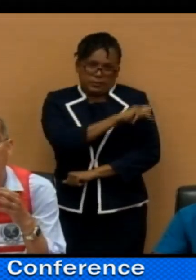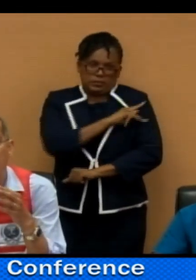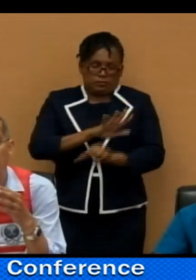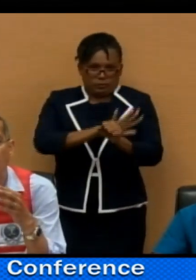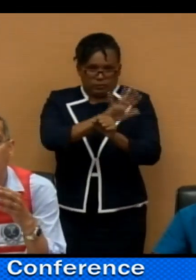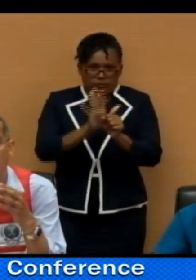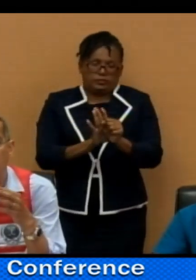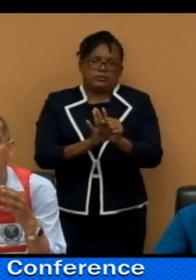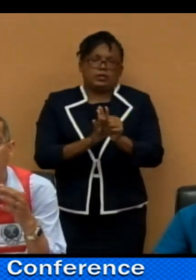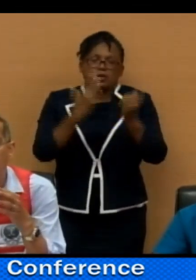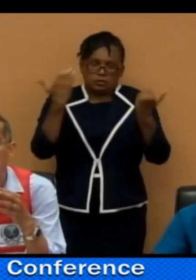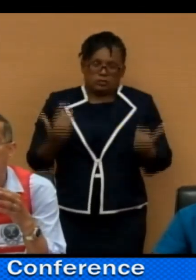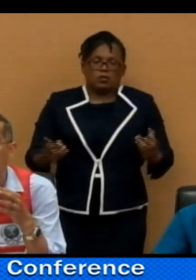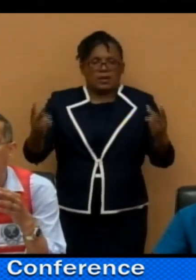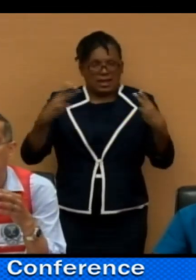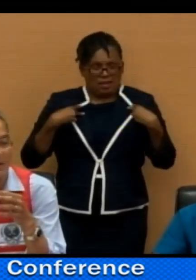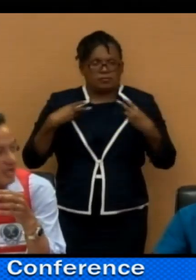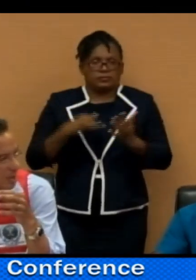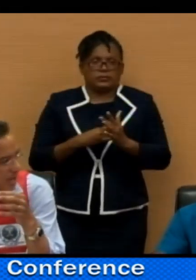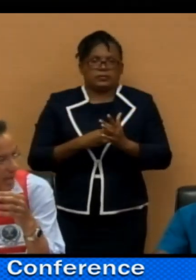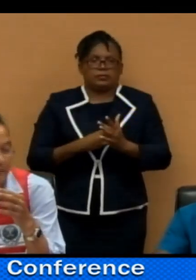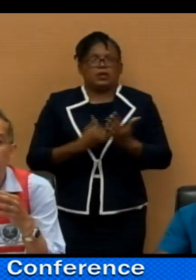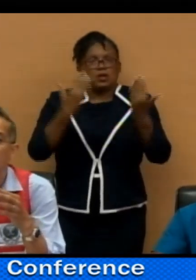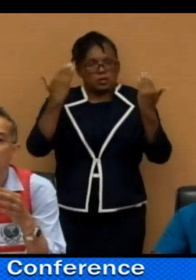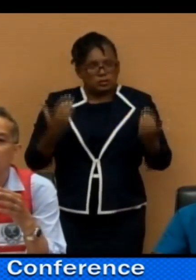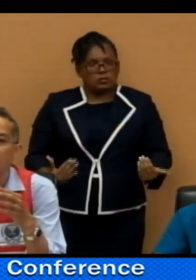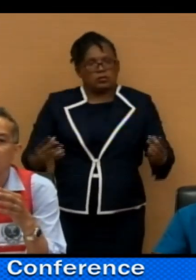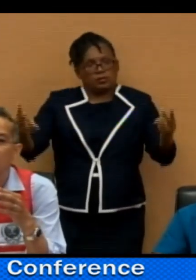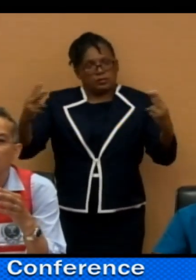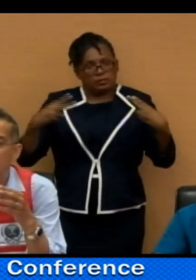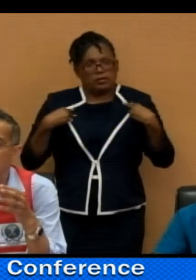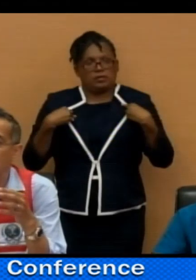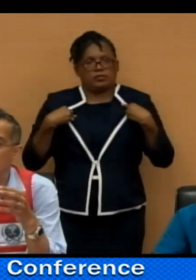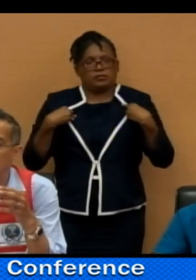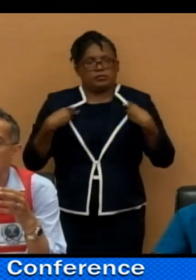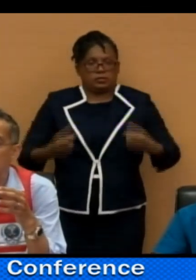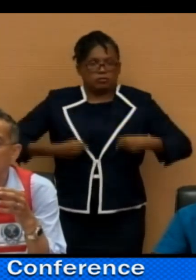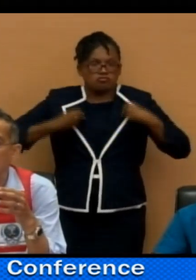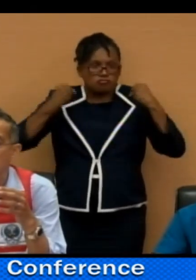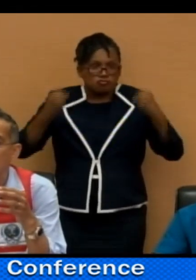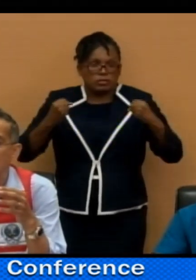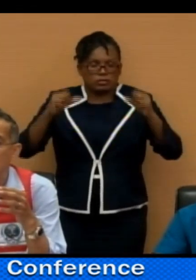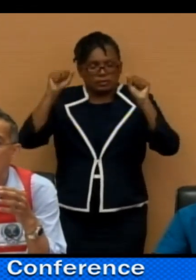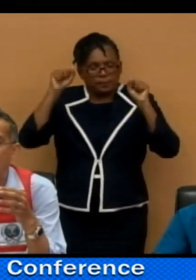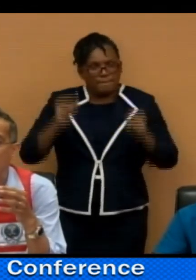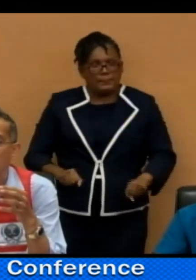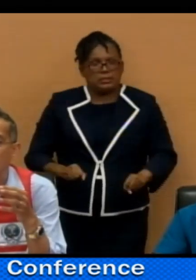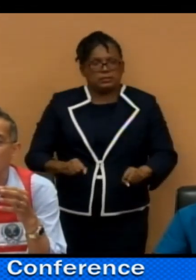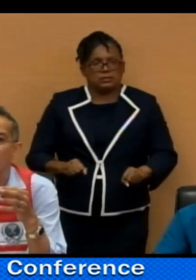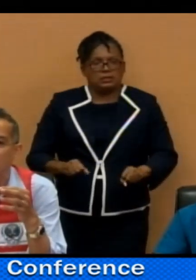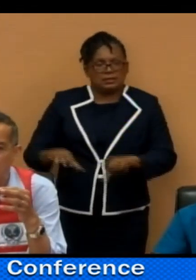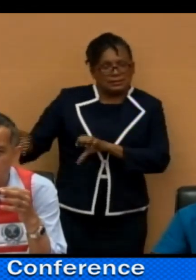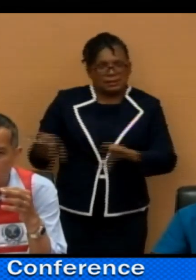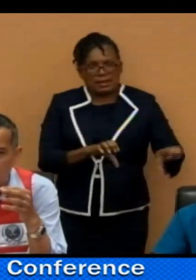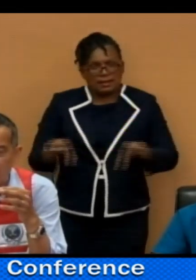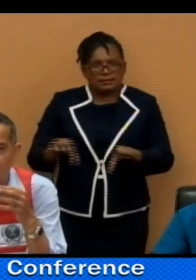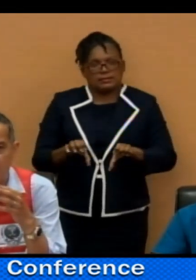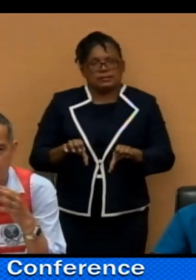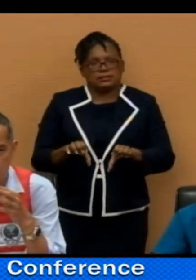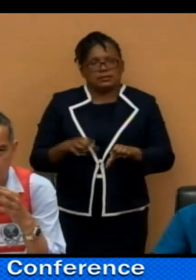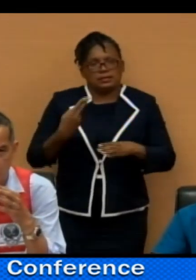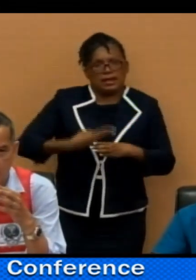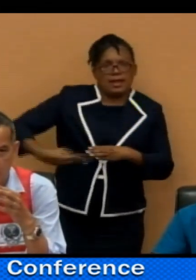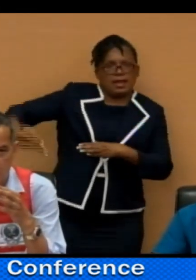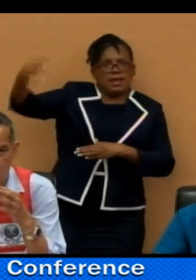first scientific proven case, so we now have the strength and the ability to act with a higher